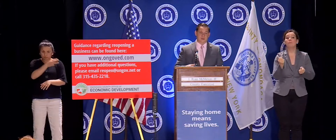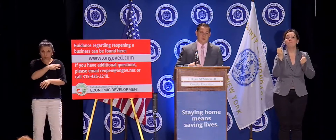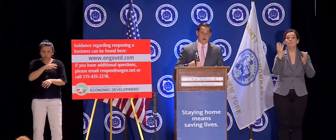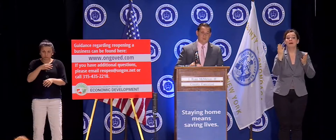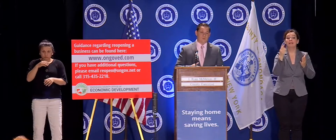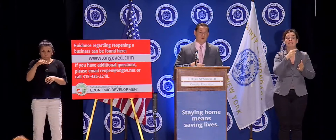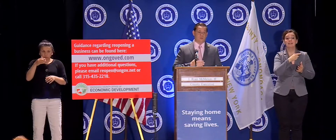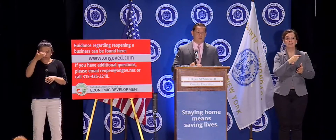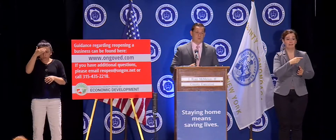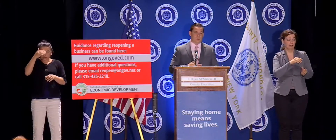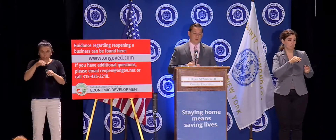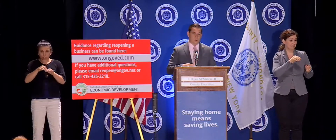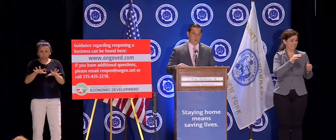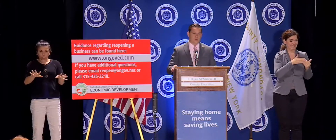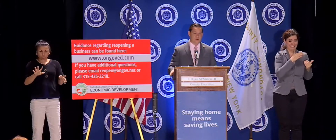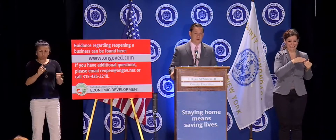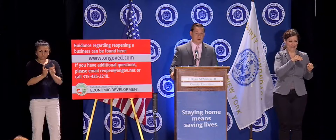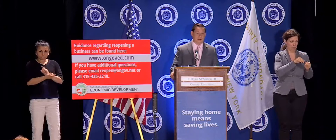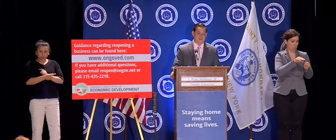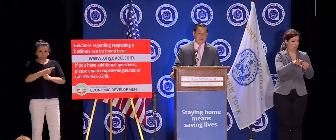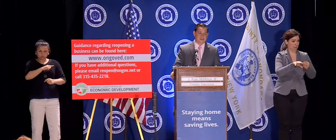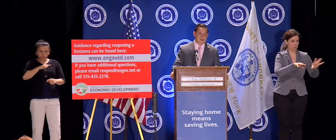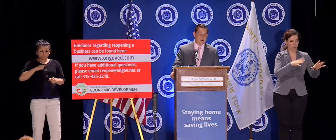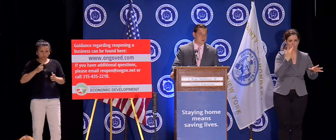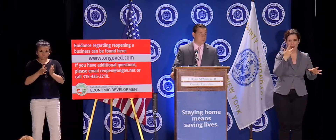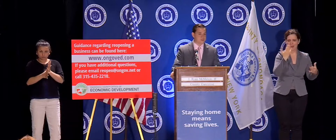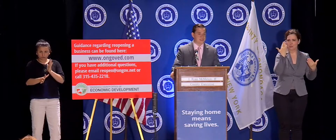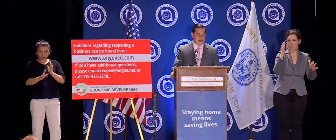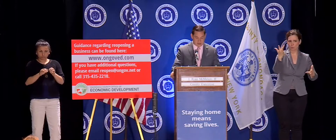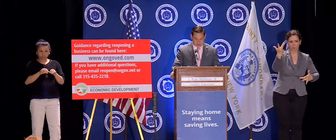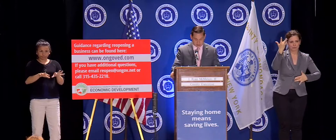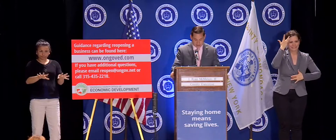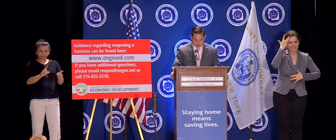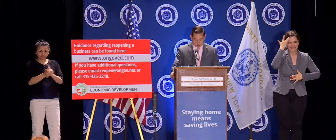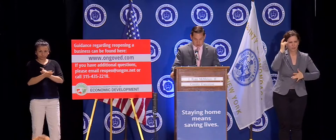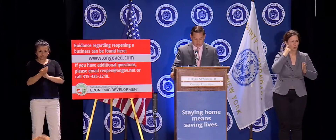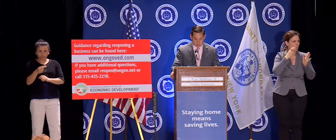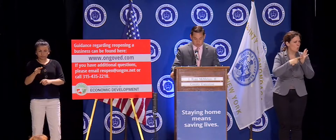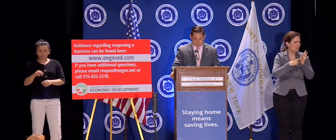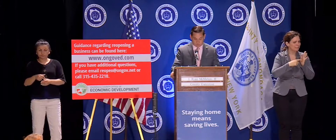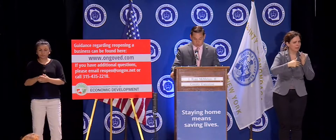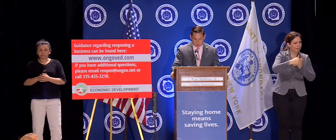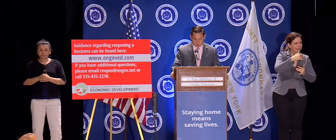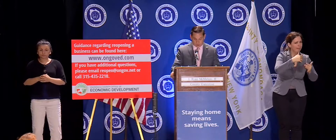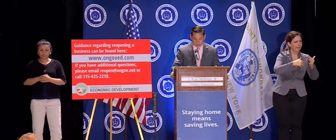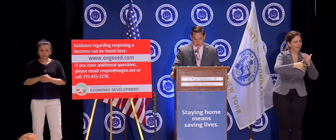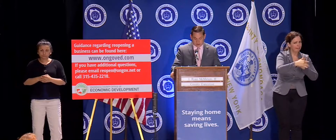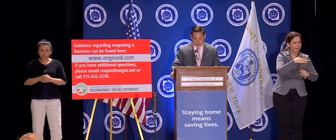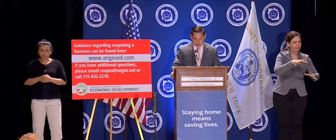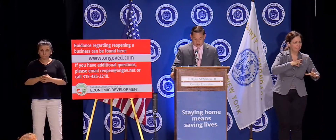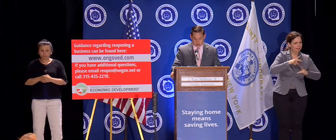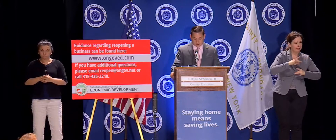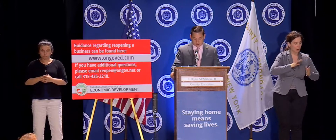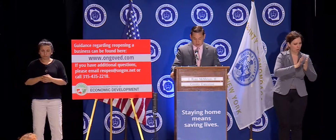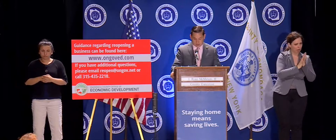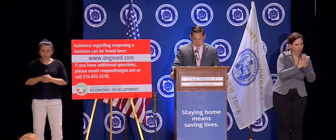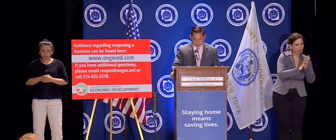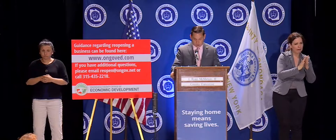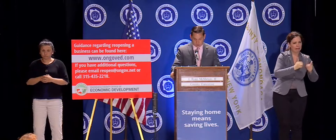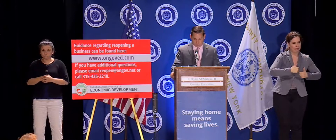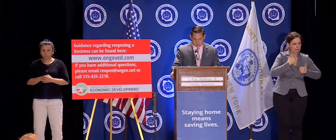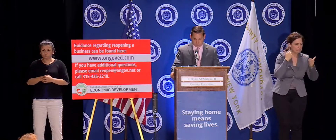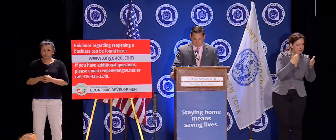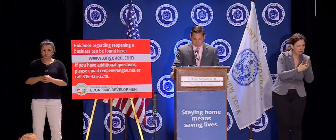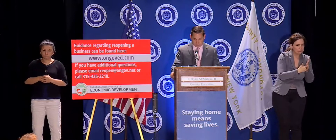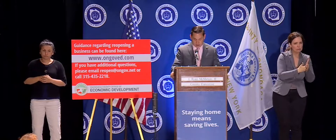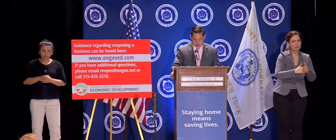employees? More and more, we'll be doing a lot of testing now, so we'll see that in the data moving forward. And so